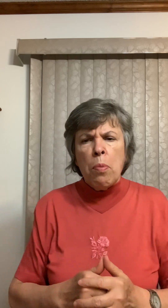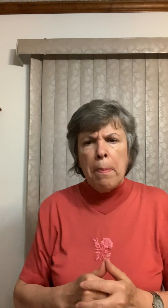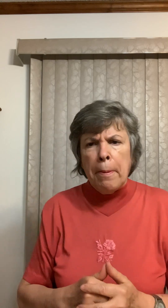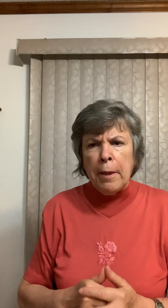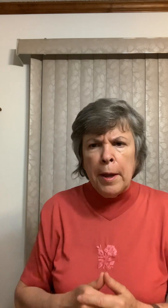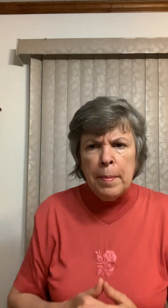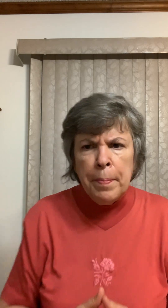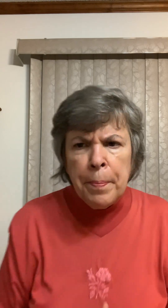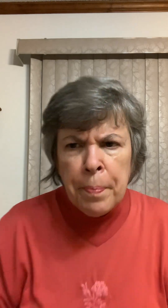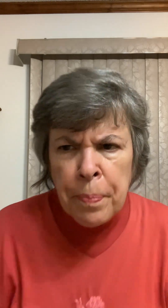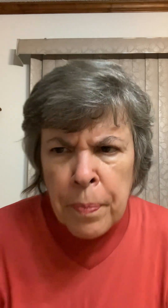Okay.